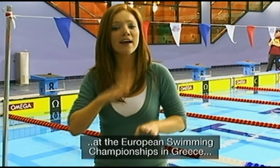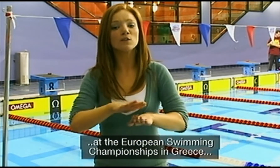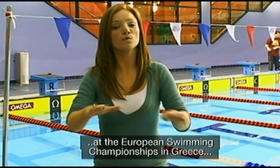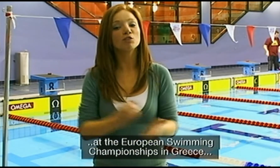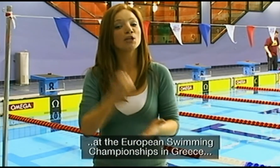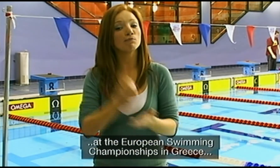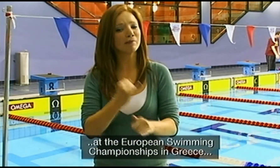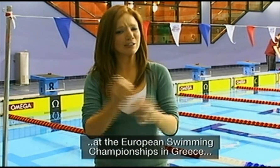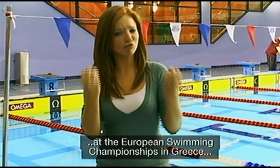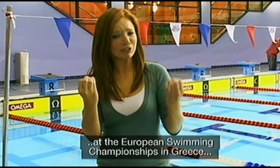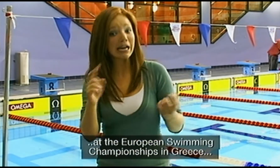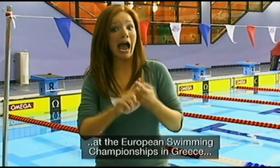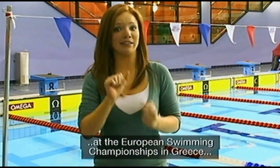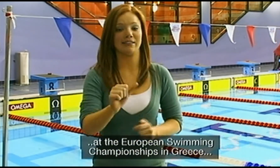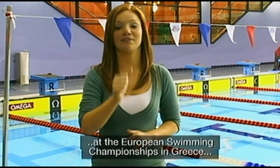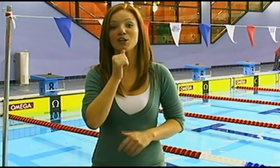Greece and his experiences as a first year in college.